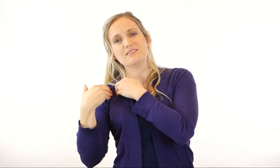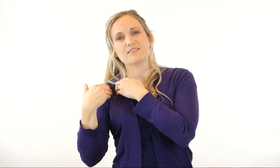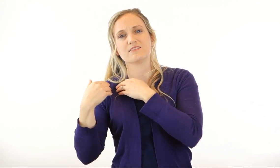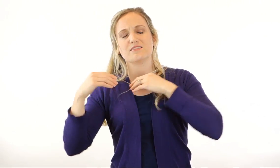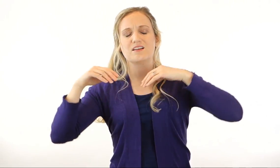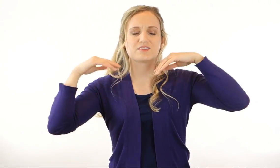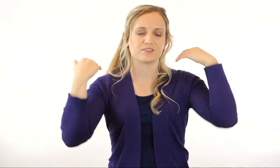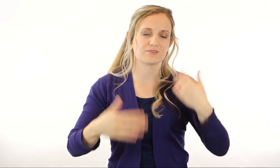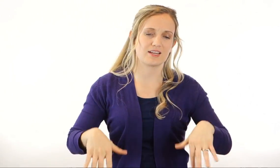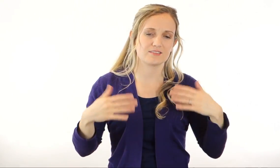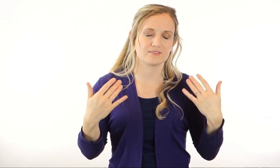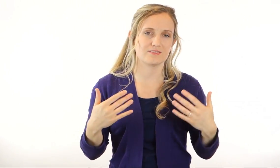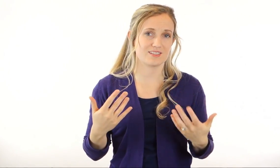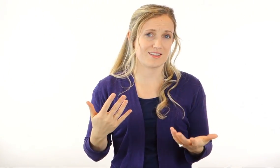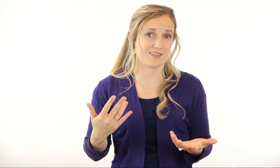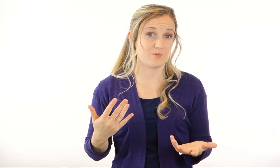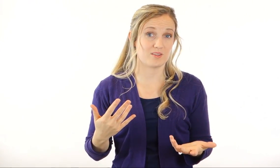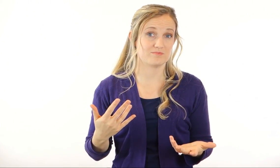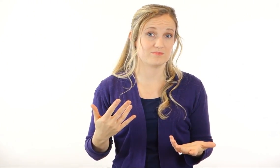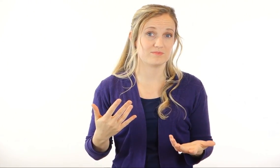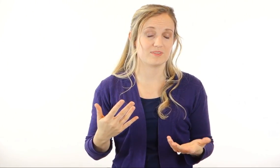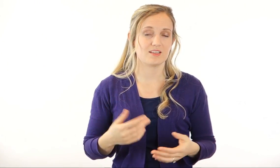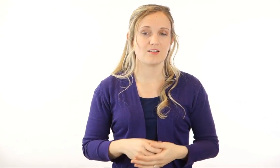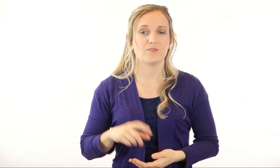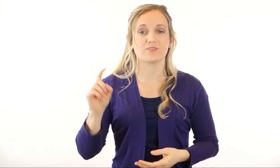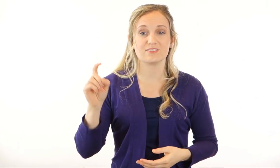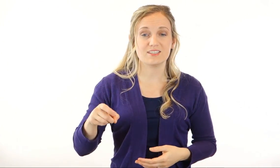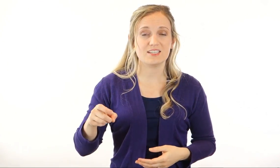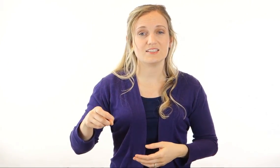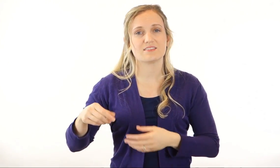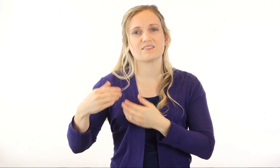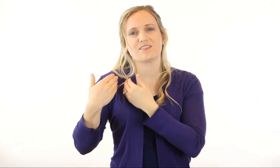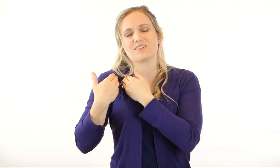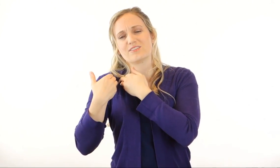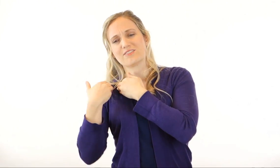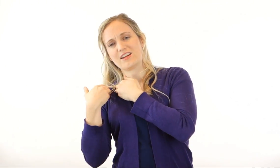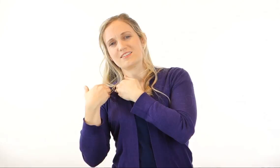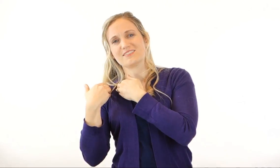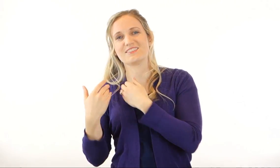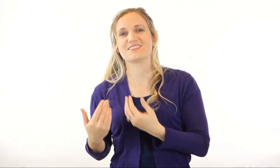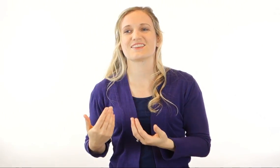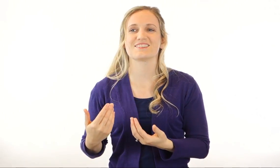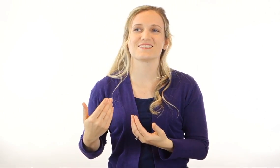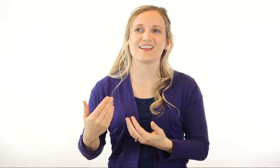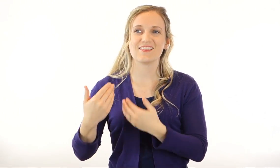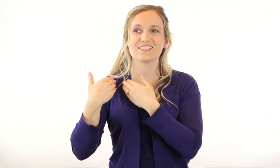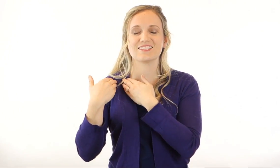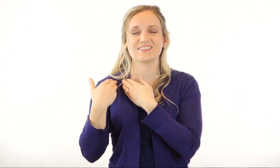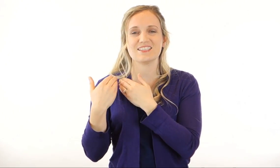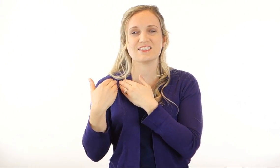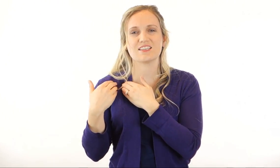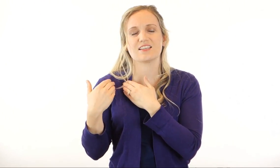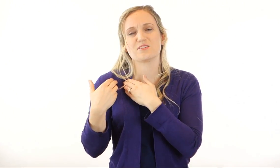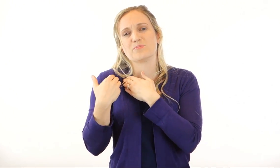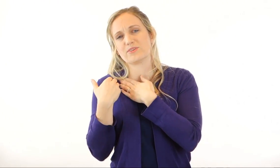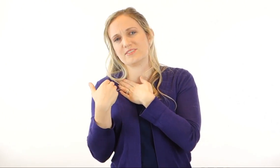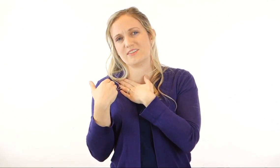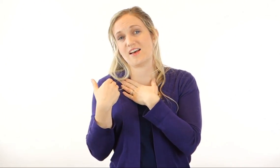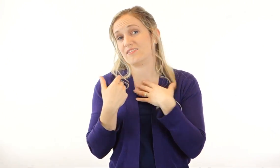needs are great. You can sign that as well. Or needs are great because this is like the burden of